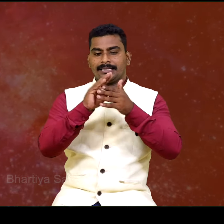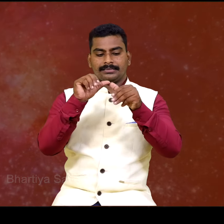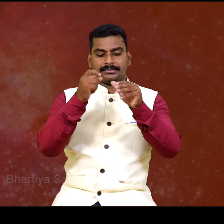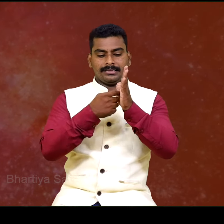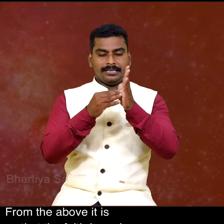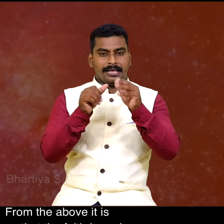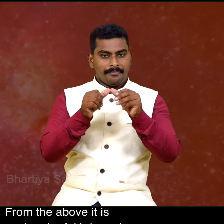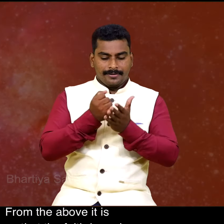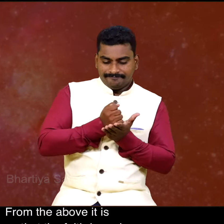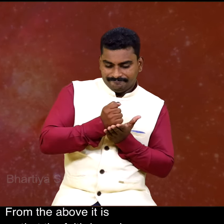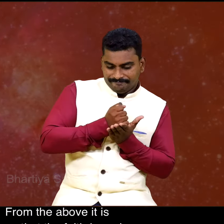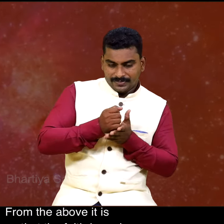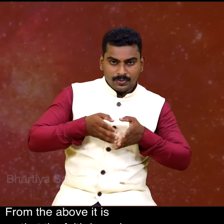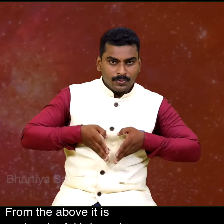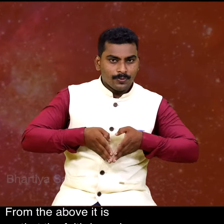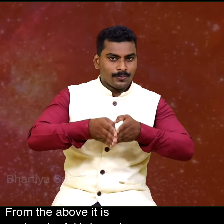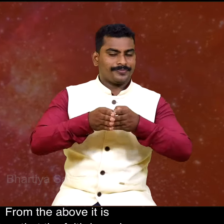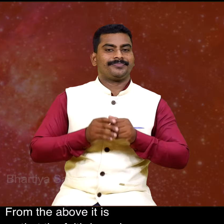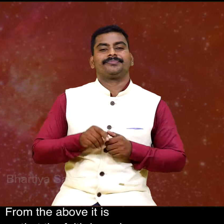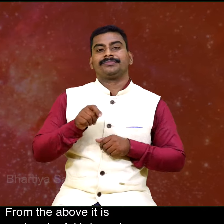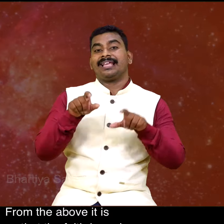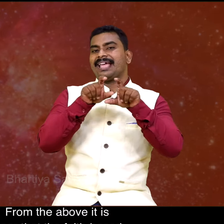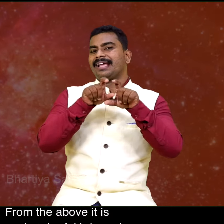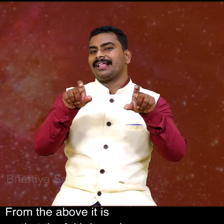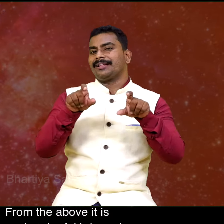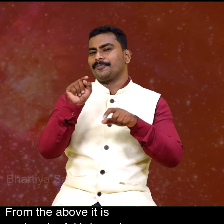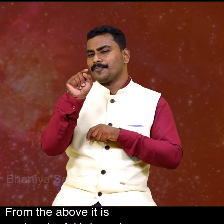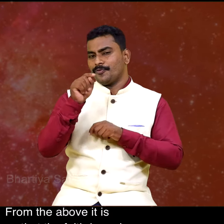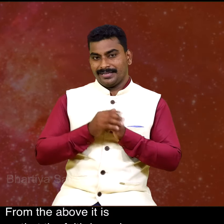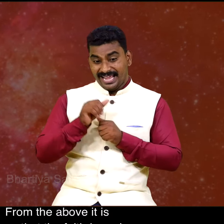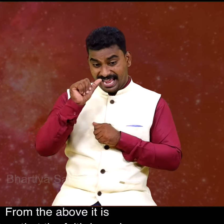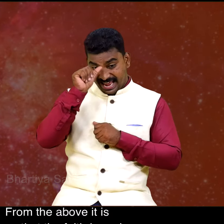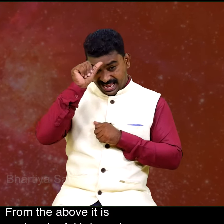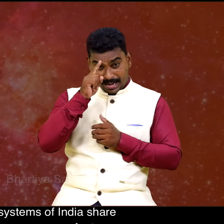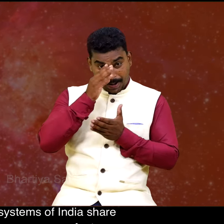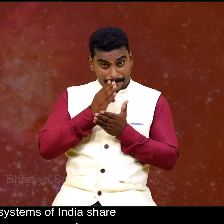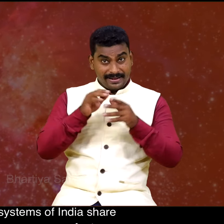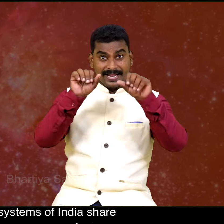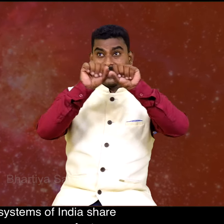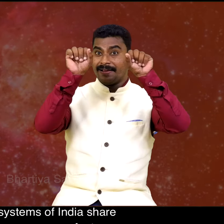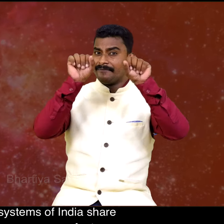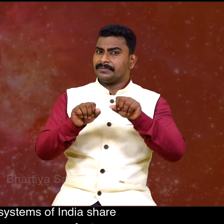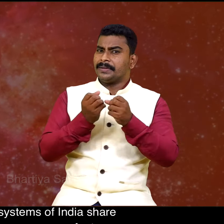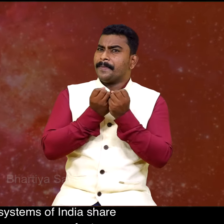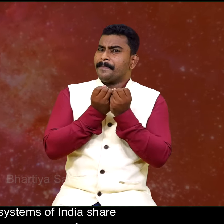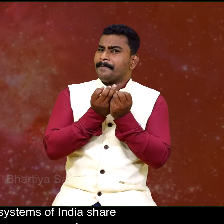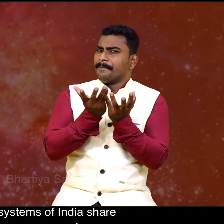From the above, it is clear that the faith-based systems of India